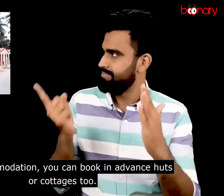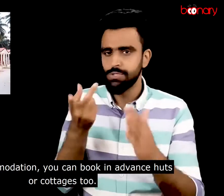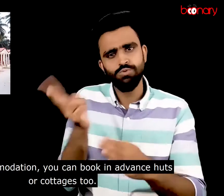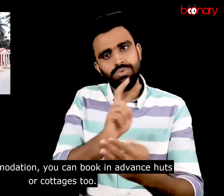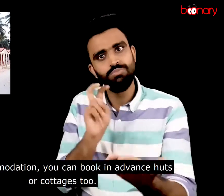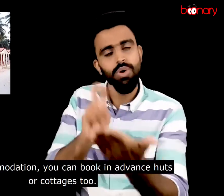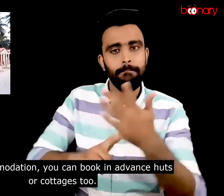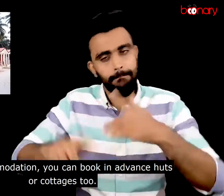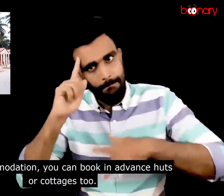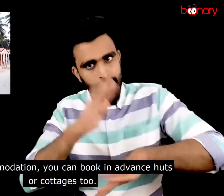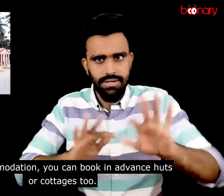or cottages too.